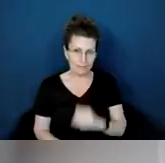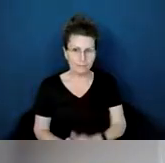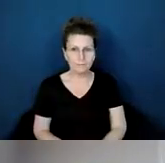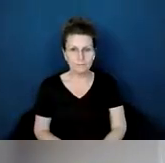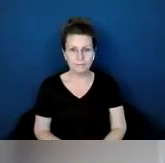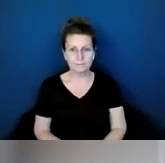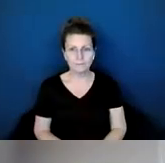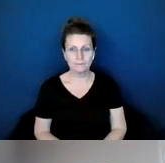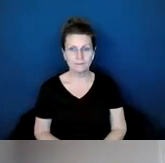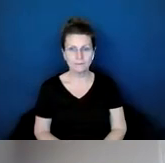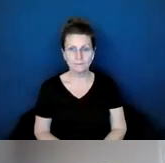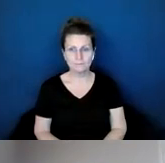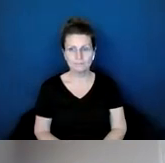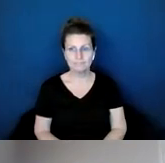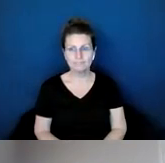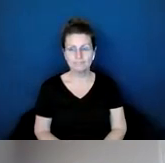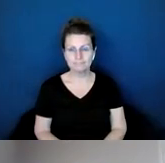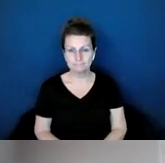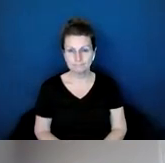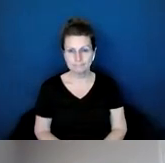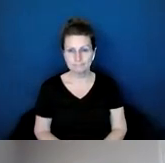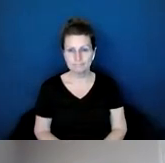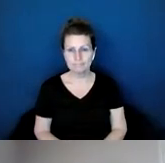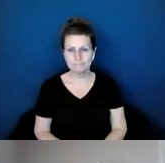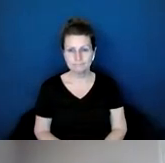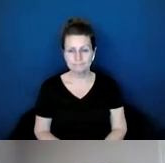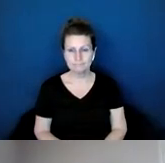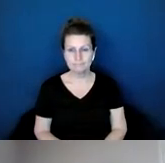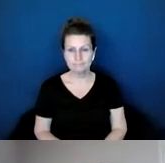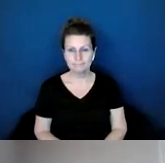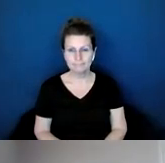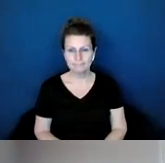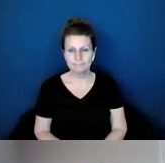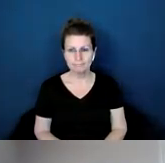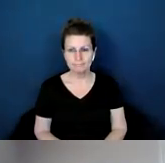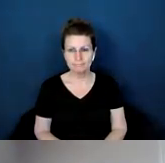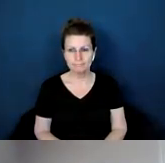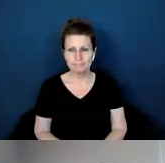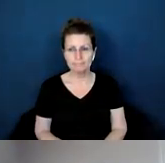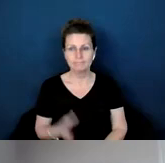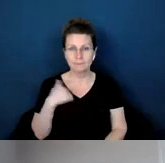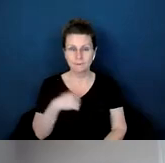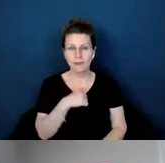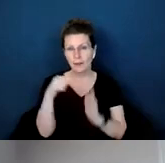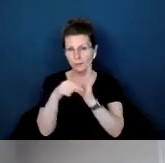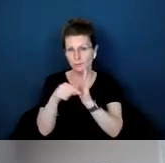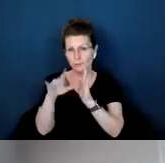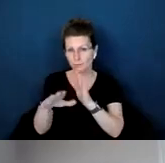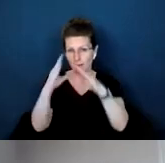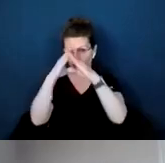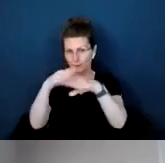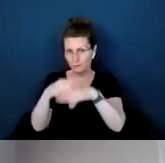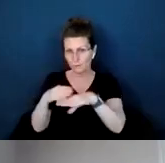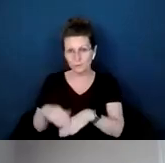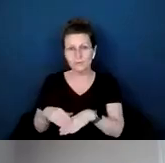Access. At York, we believe a diverse community enriches us culturally and intellectually. Our researchers must remove barriers and pursue